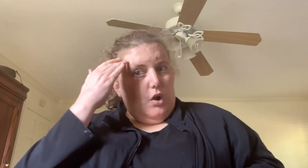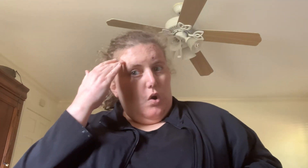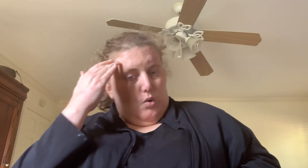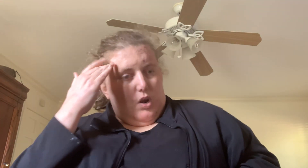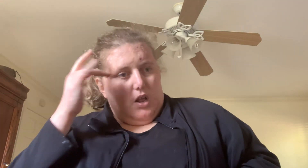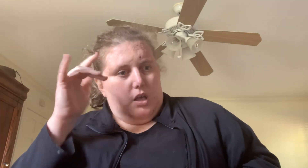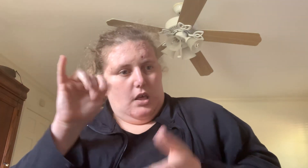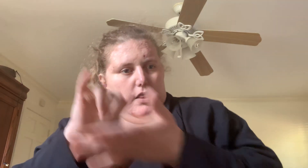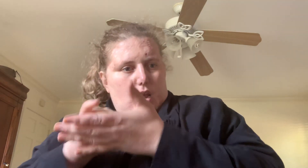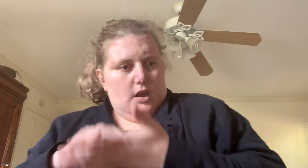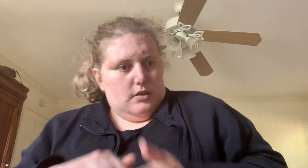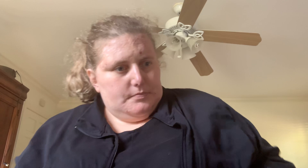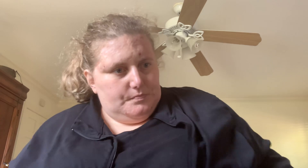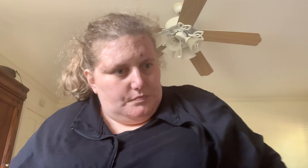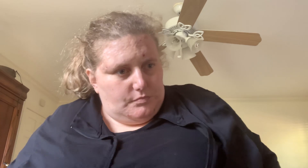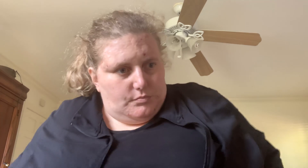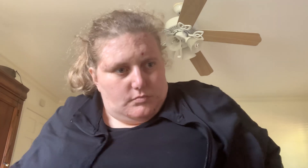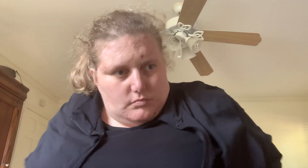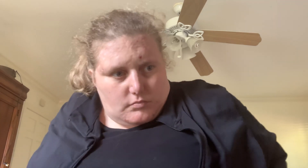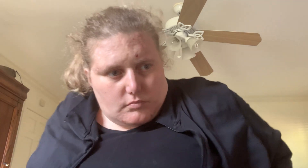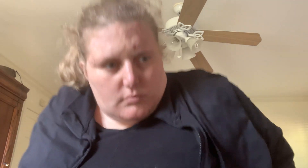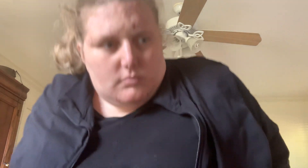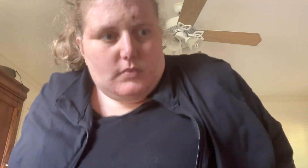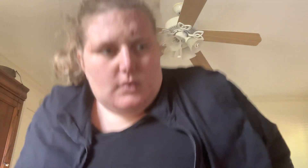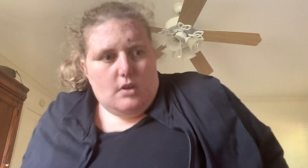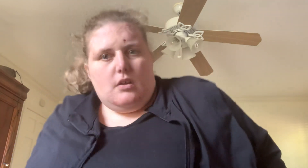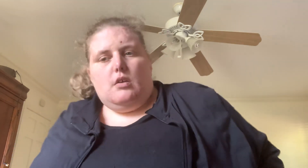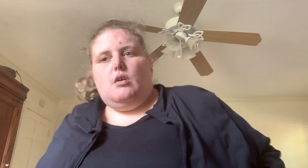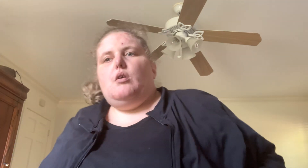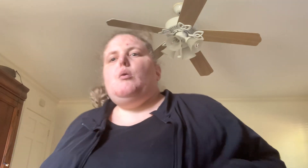how much 1 mole of MgCl2 weighs.